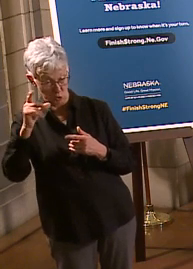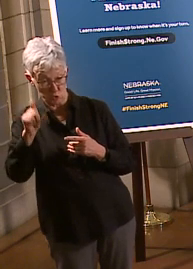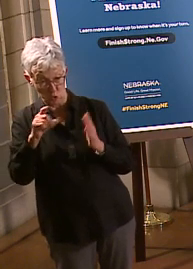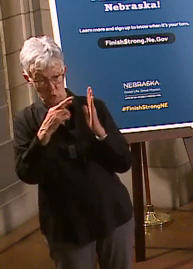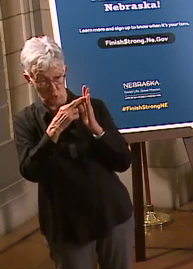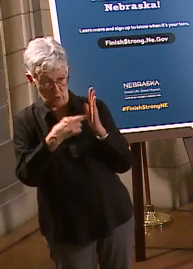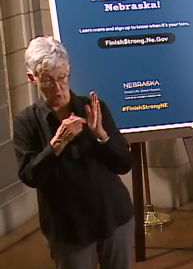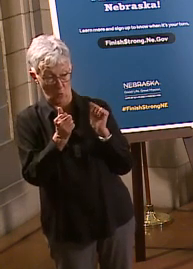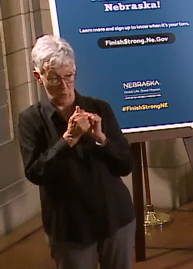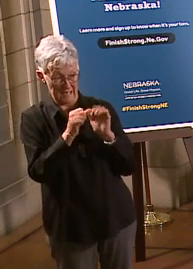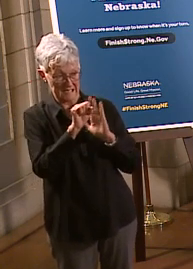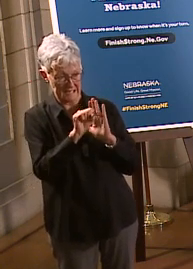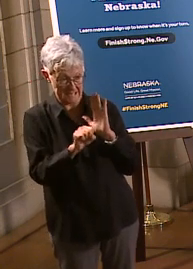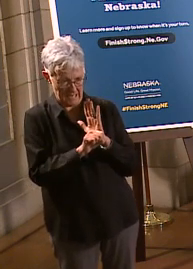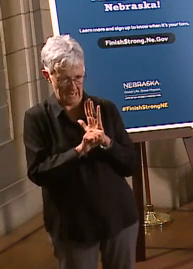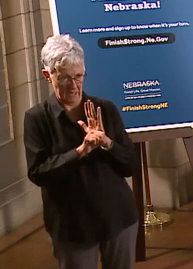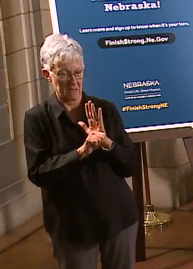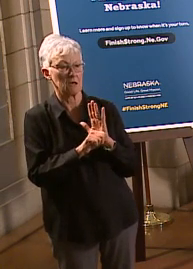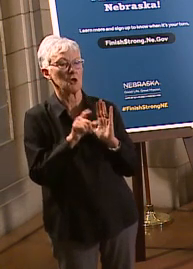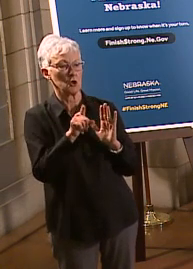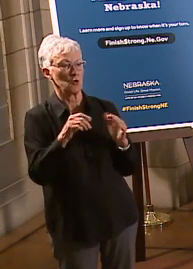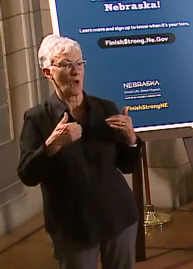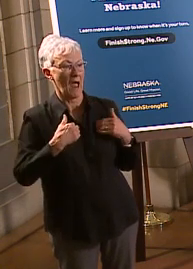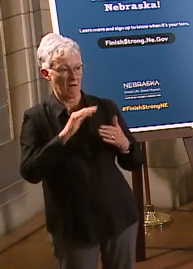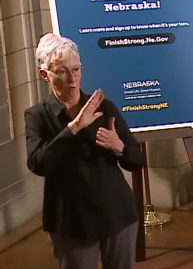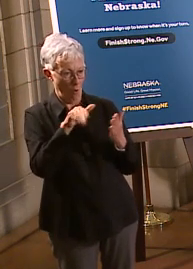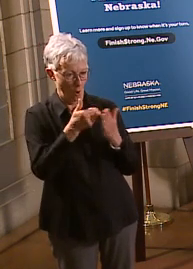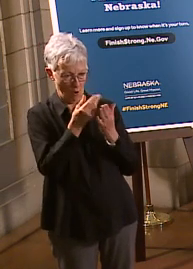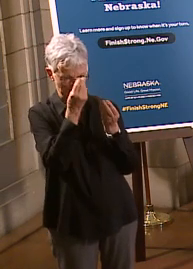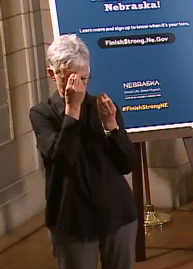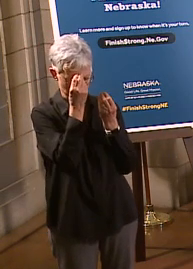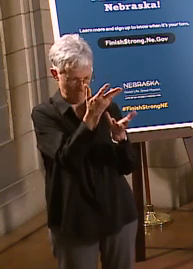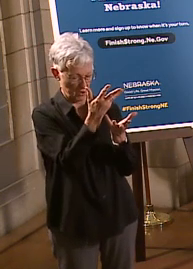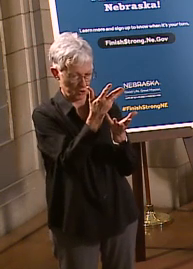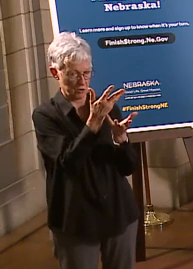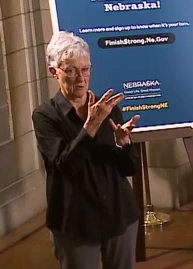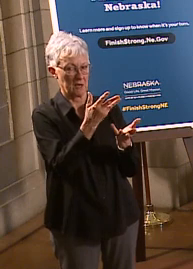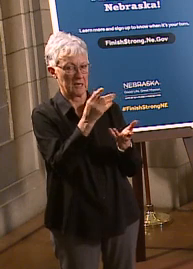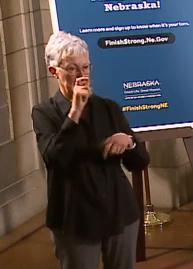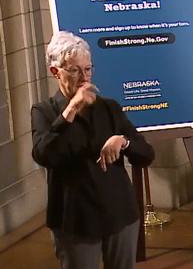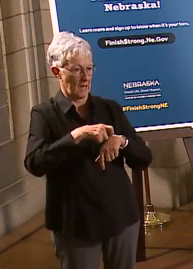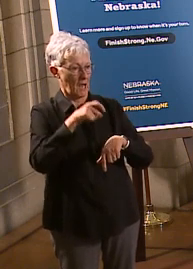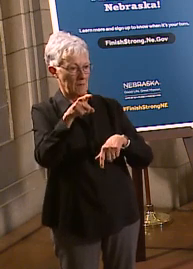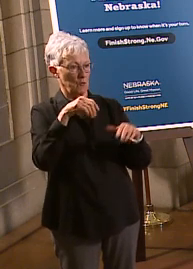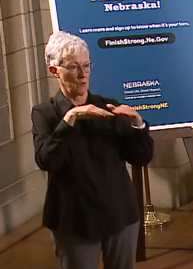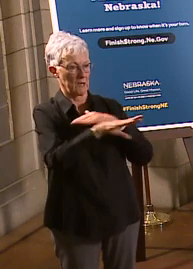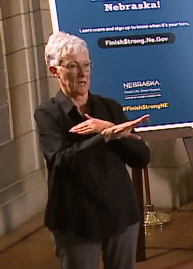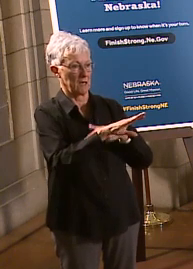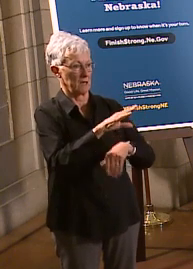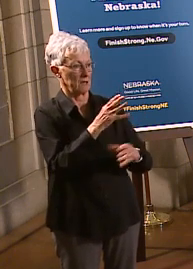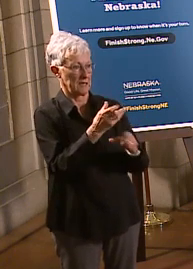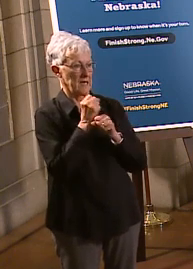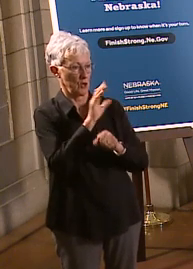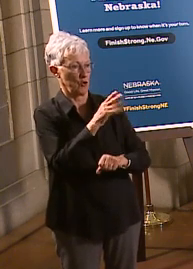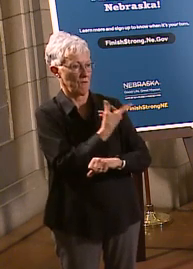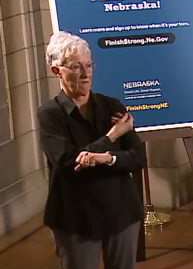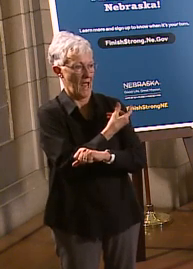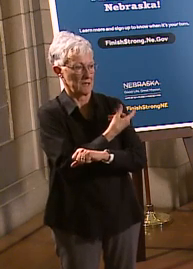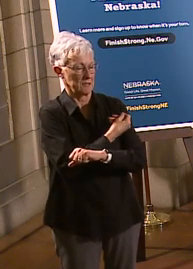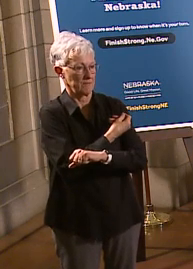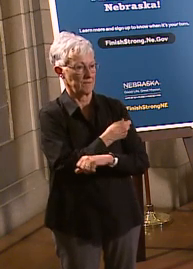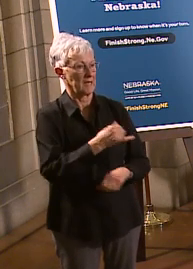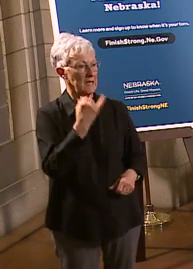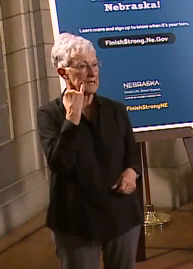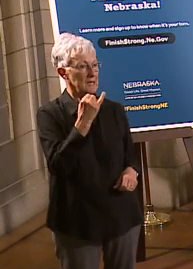all of that data is there when you come in to do your vaccination. So if you come into a vaccination clinic and you've registered with the